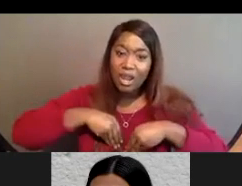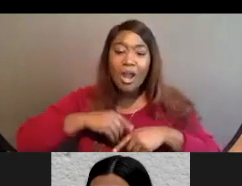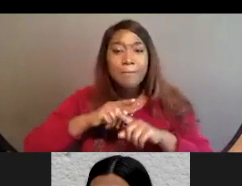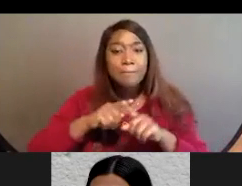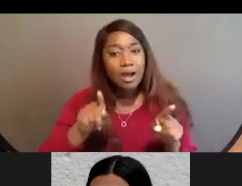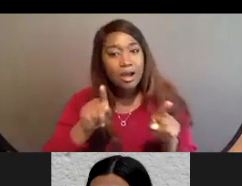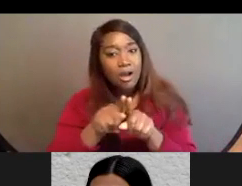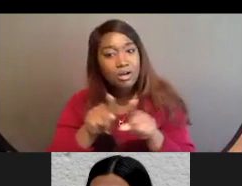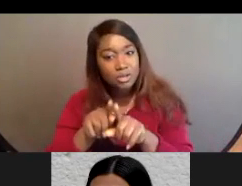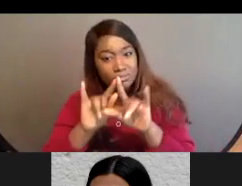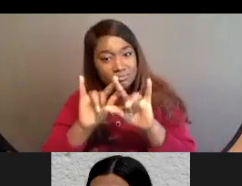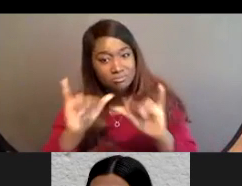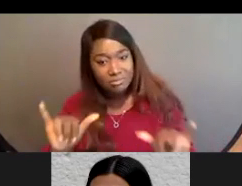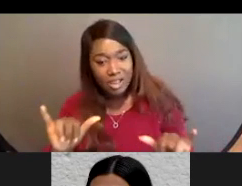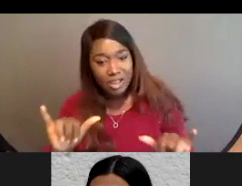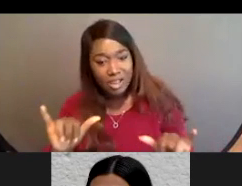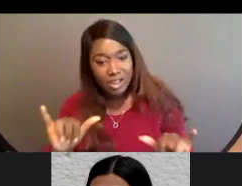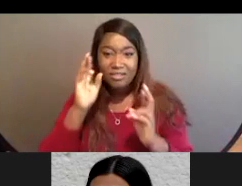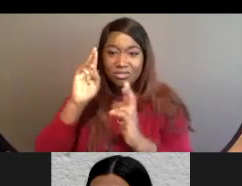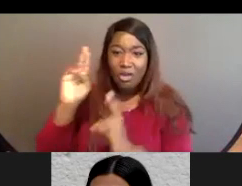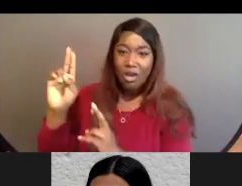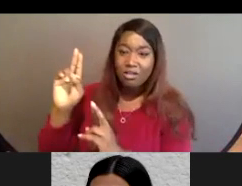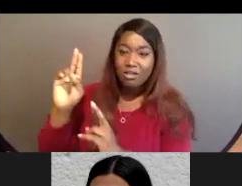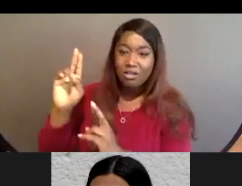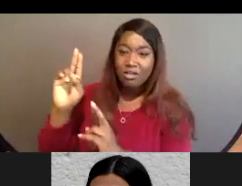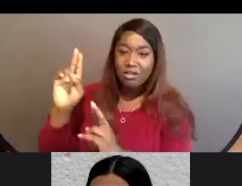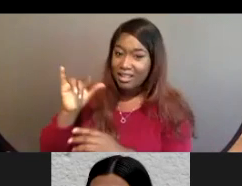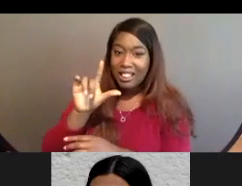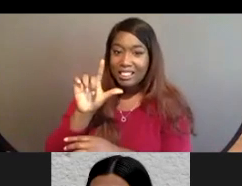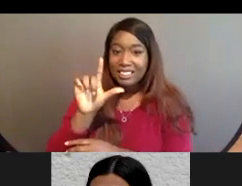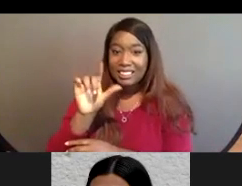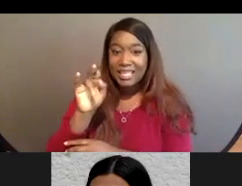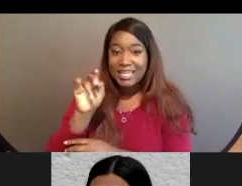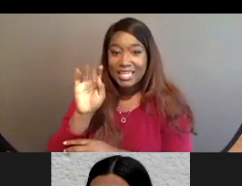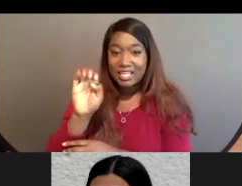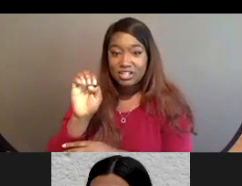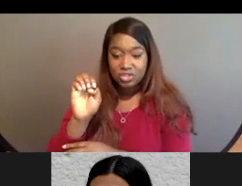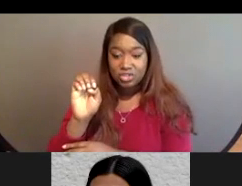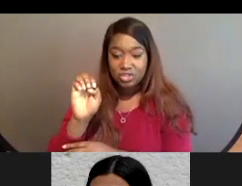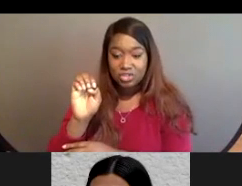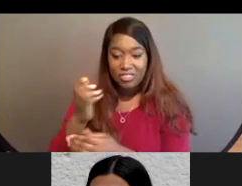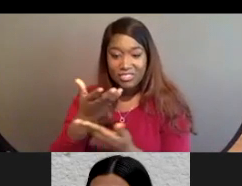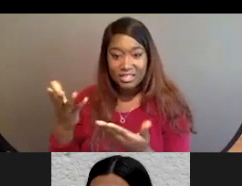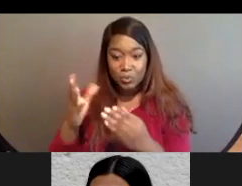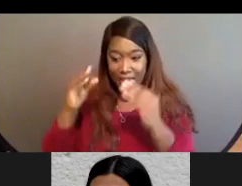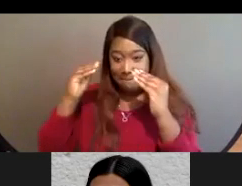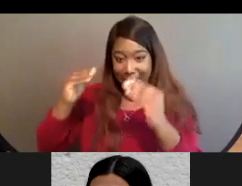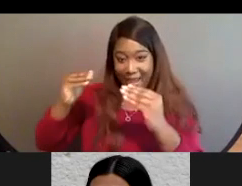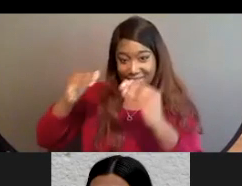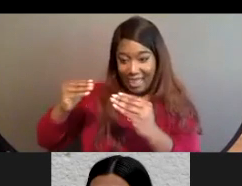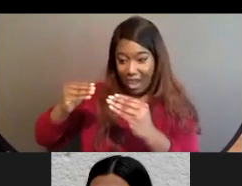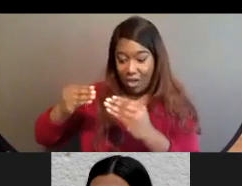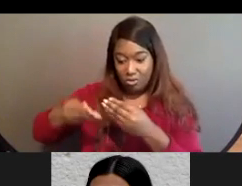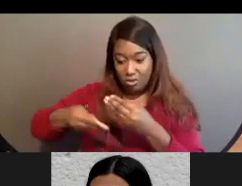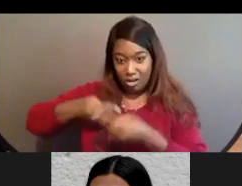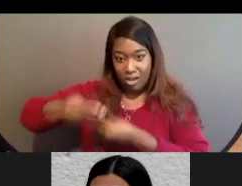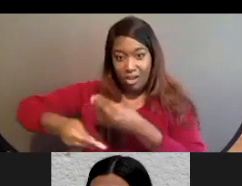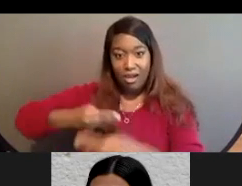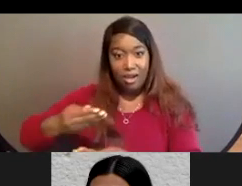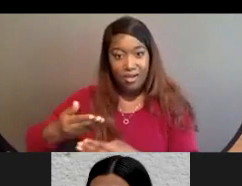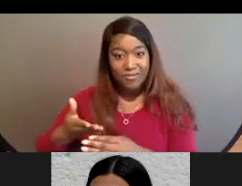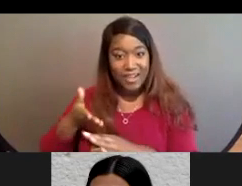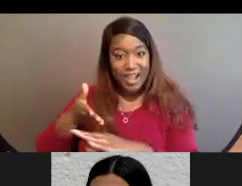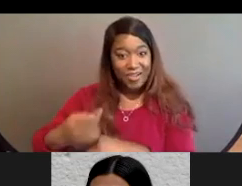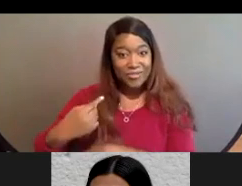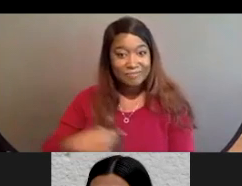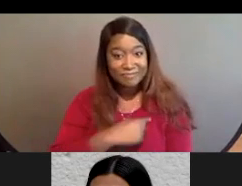lineage of what it is that we can pass down. And if we can pass down from a place of healing, then